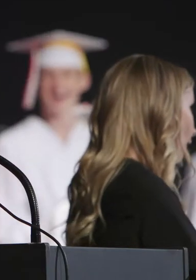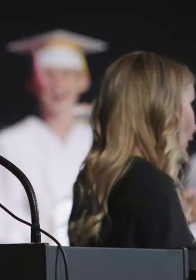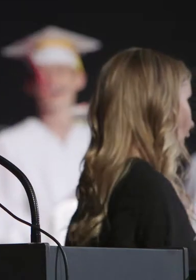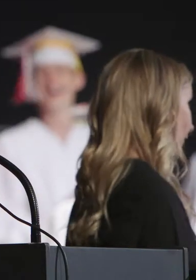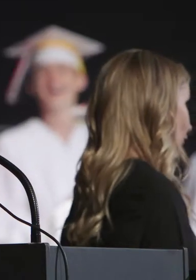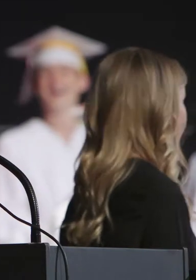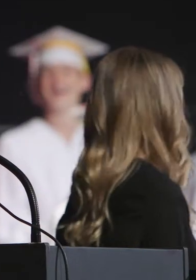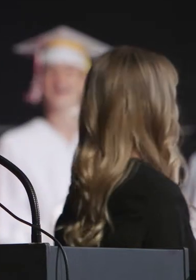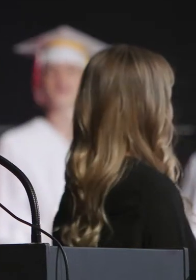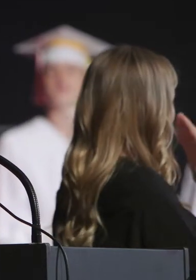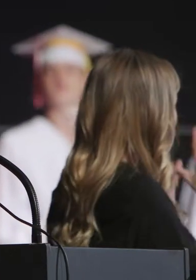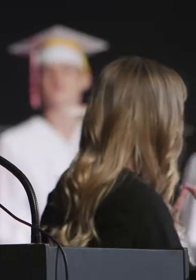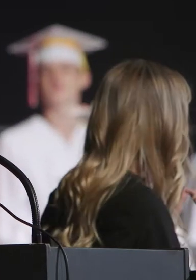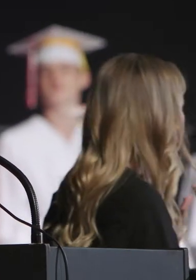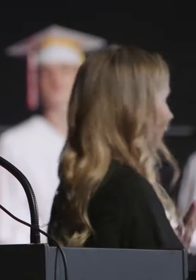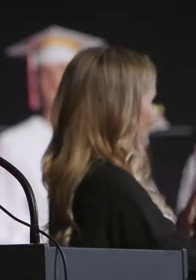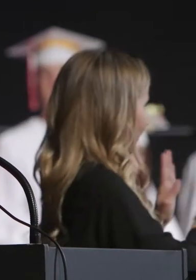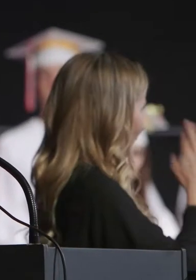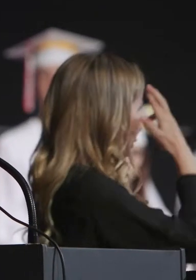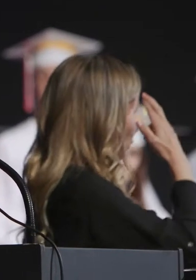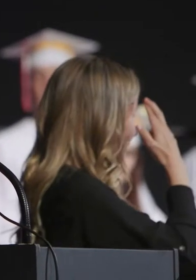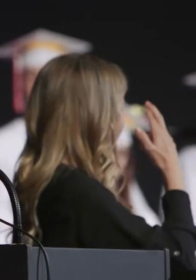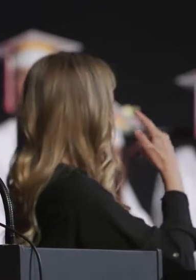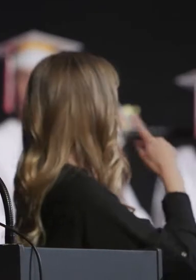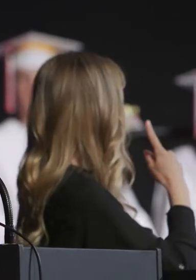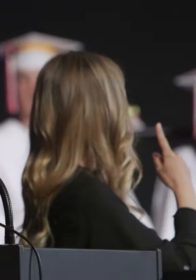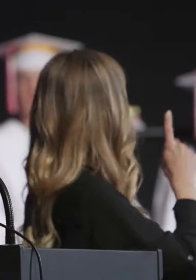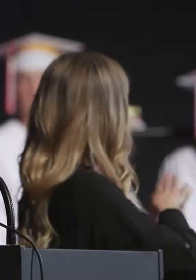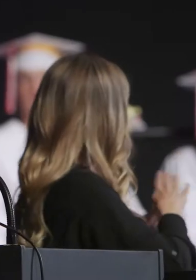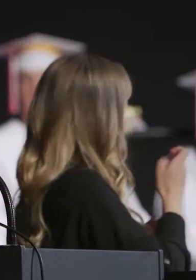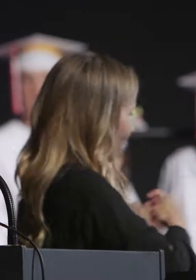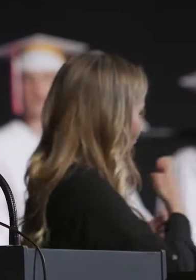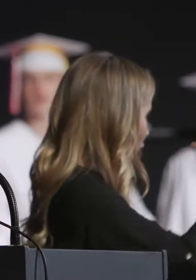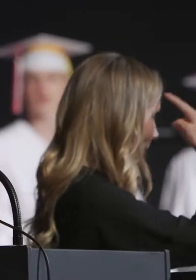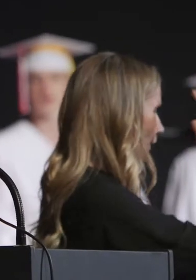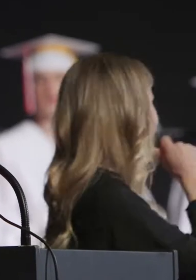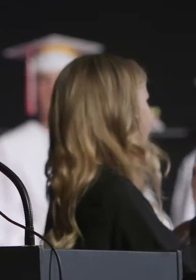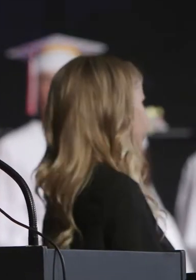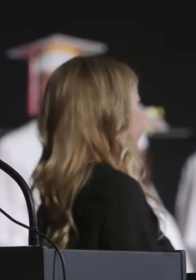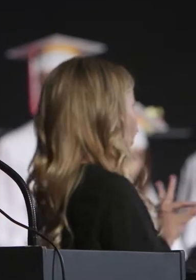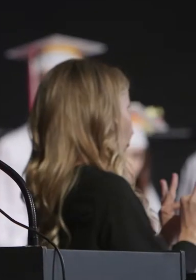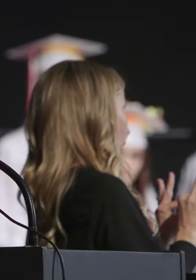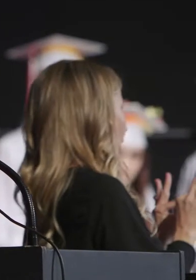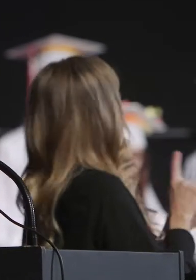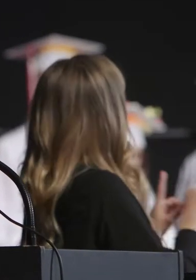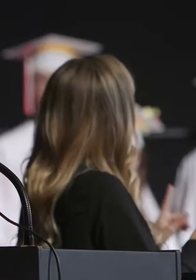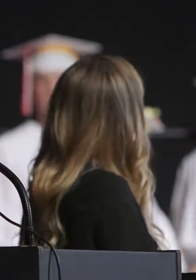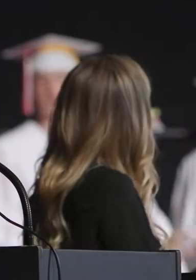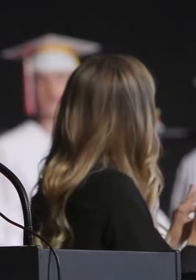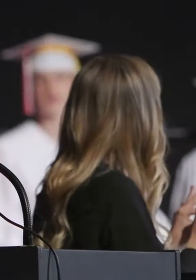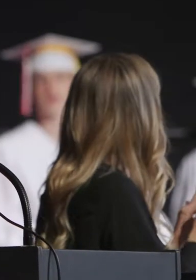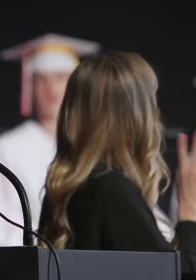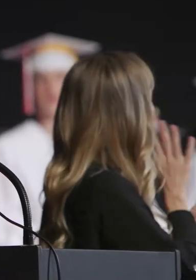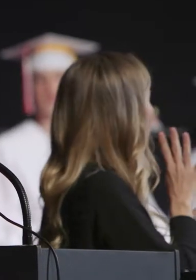Whether or not there is a biological basis for either a logical or emotional brain is not critical. What matters is to understand that individuals have personal biases